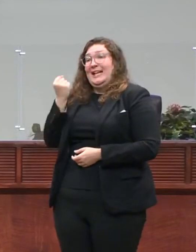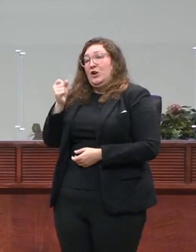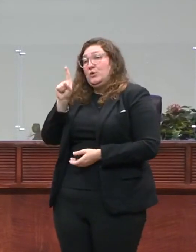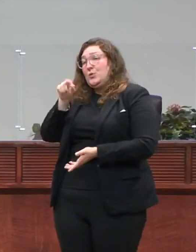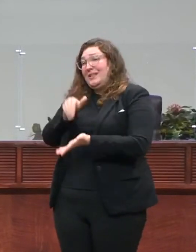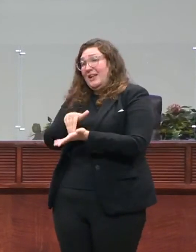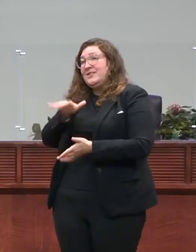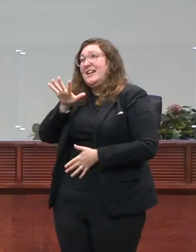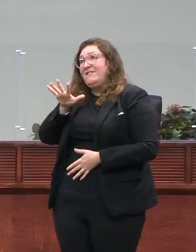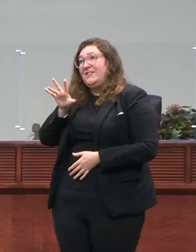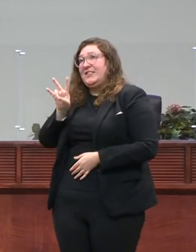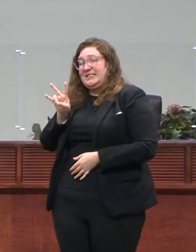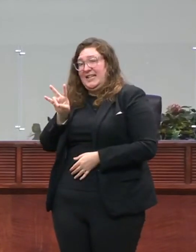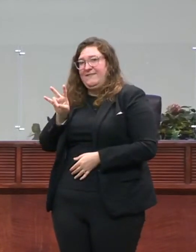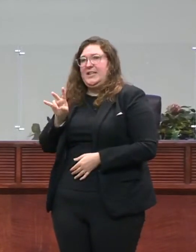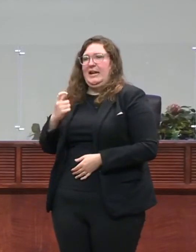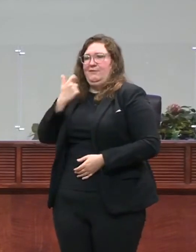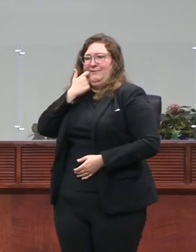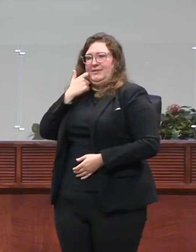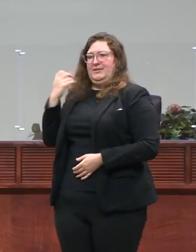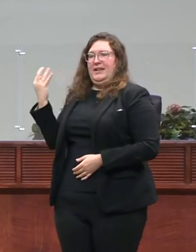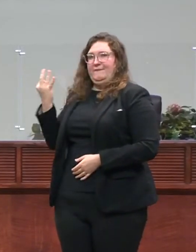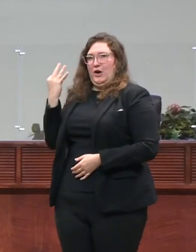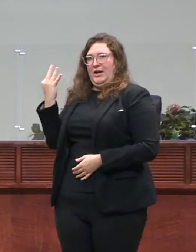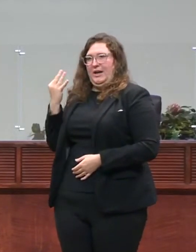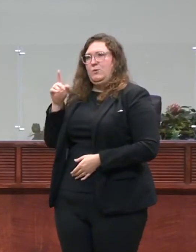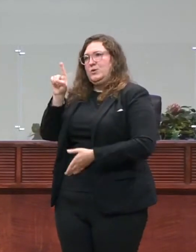1,057, and on Friday was